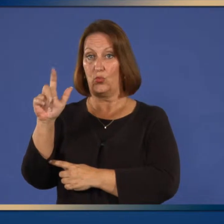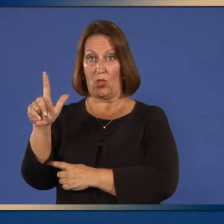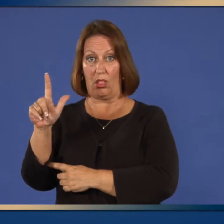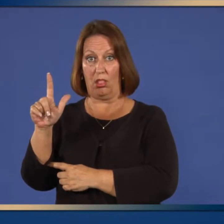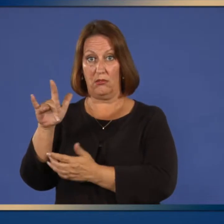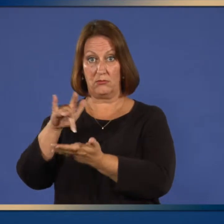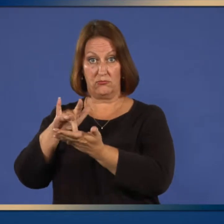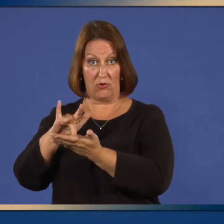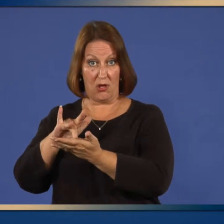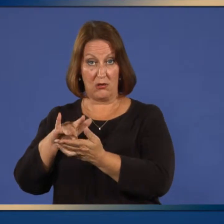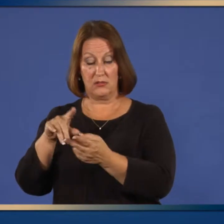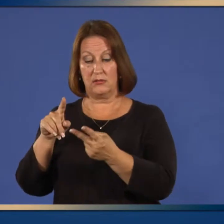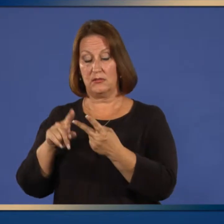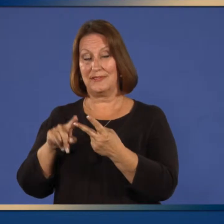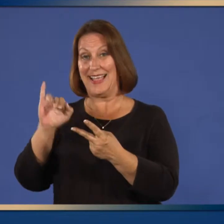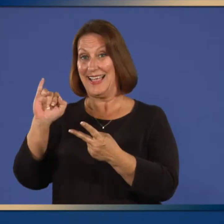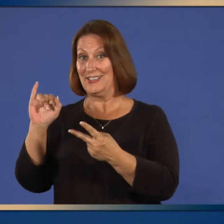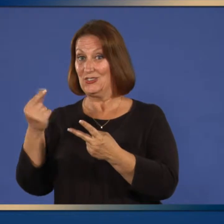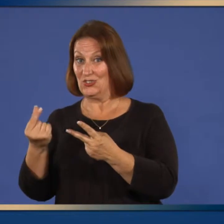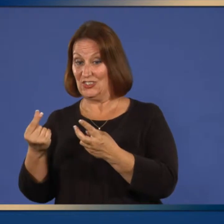immune globulin,